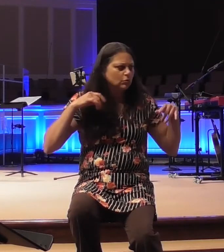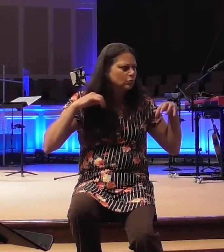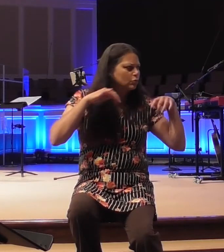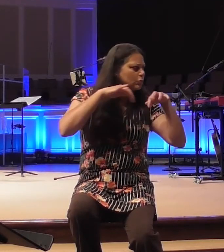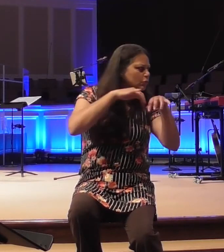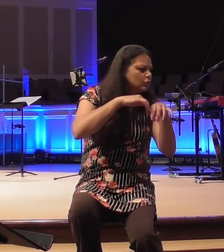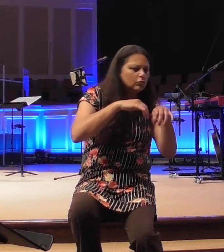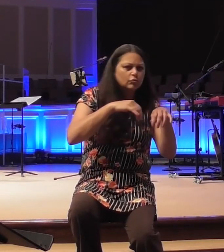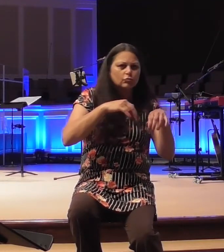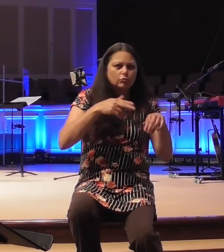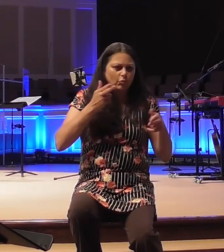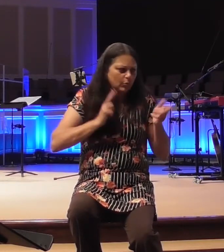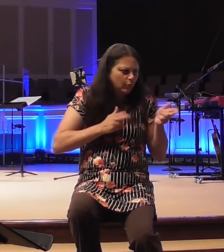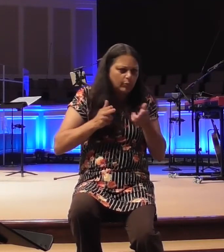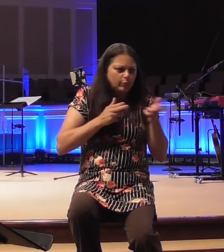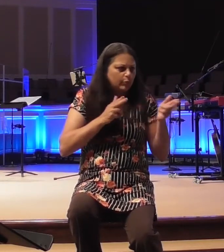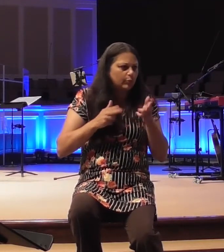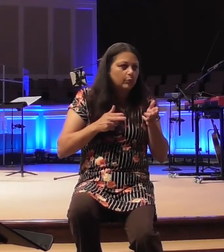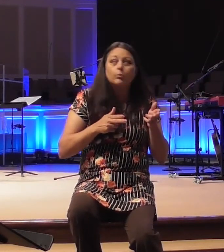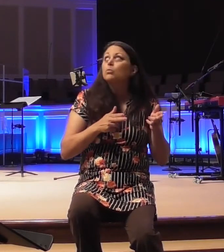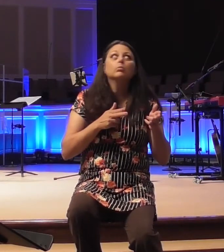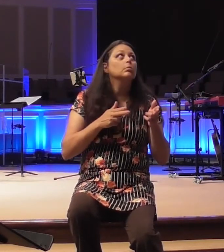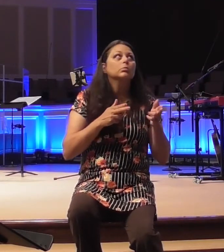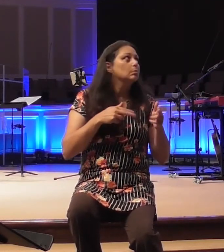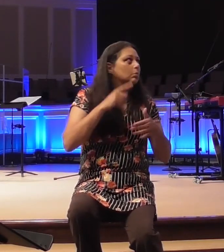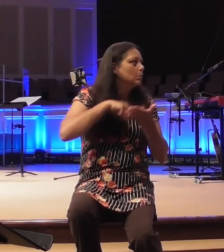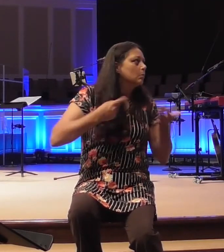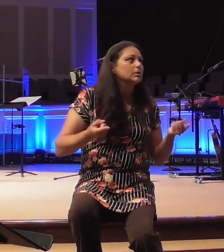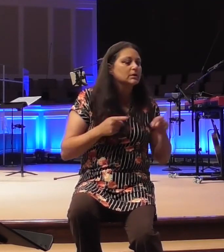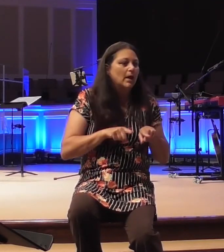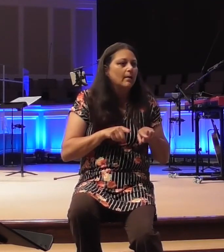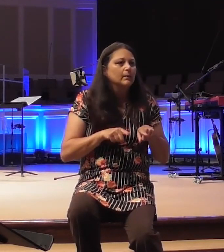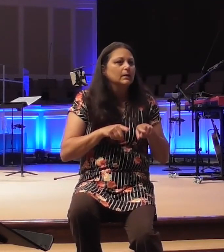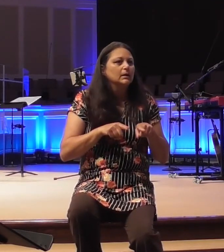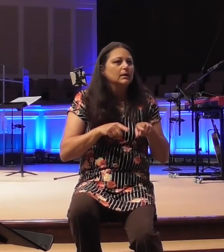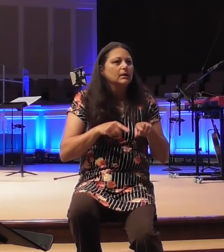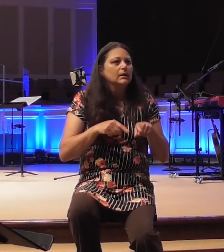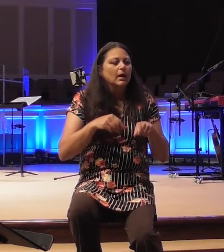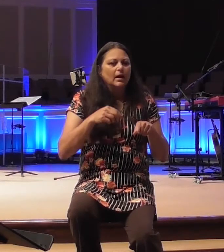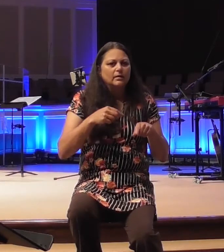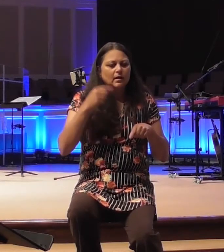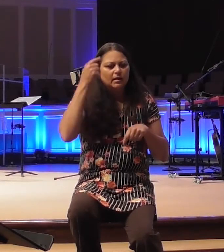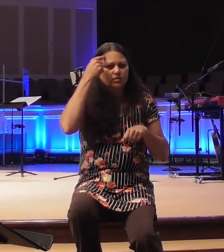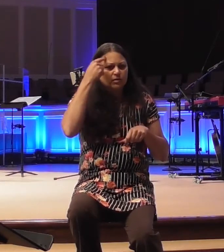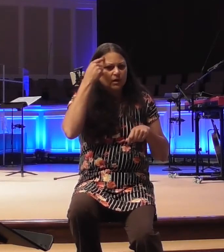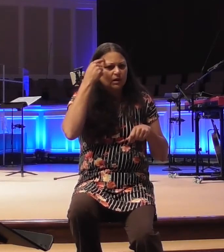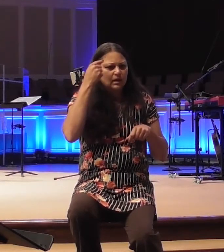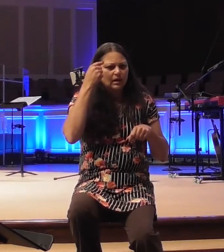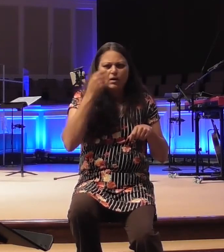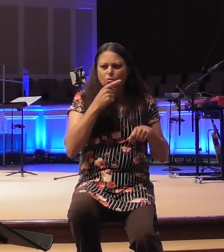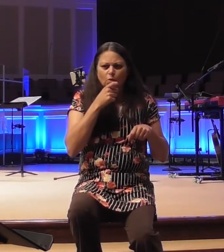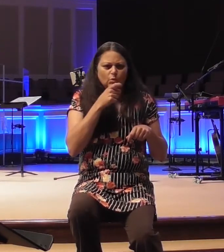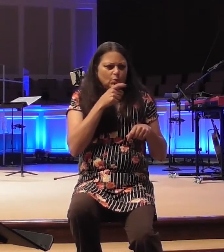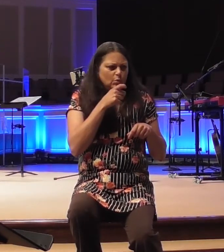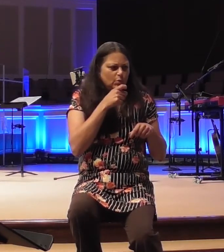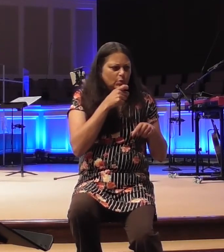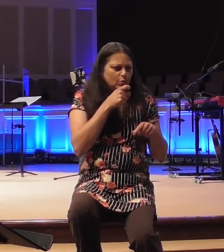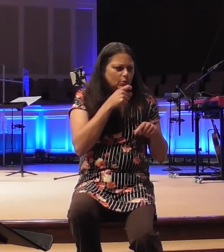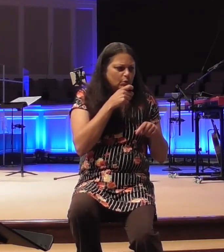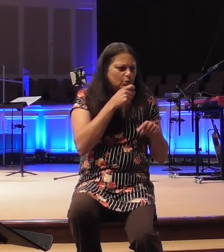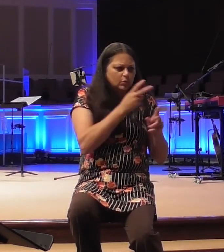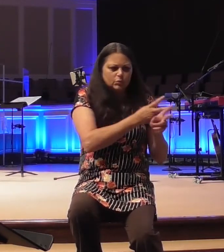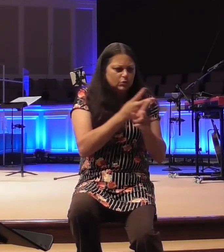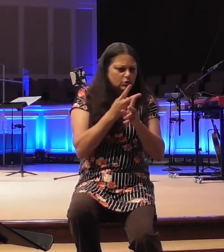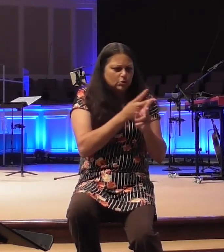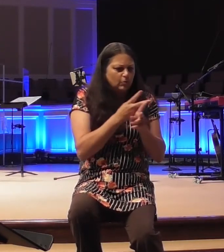why you're doing what you're doing, in those moments, a soldier will say, you just fight for the guy next to you. You just fight for the guy next to